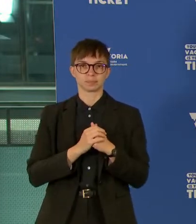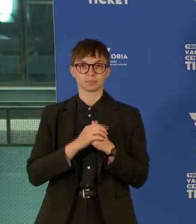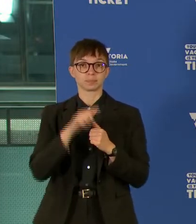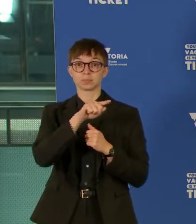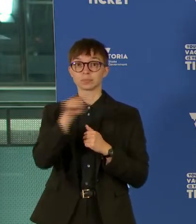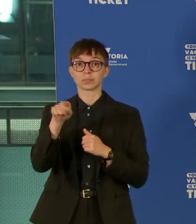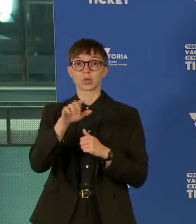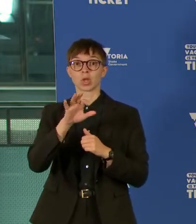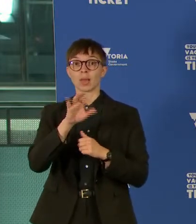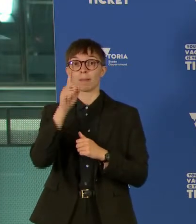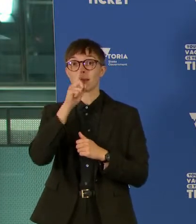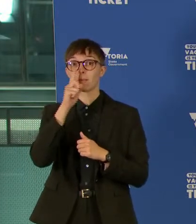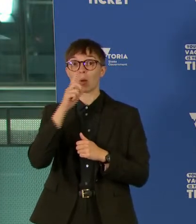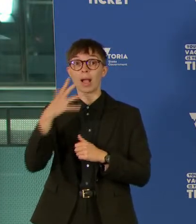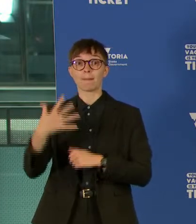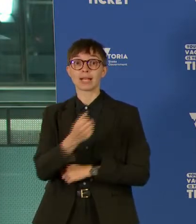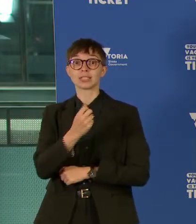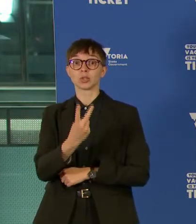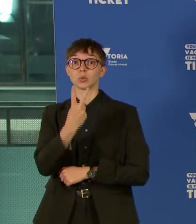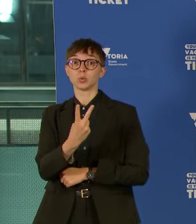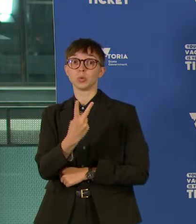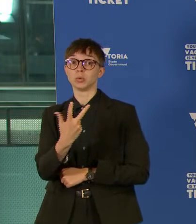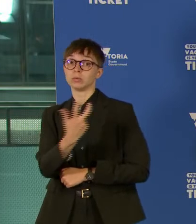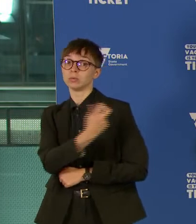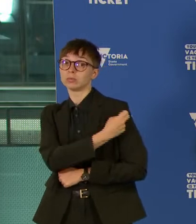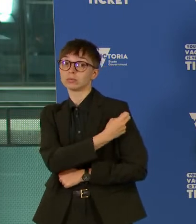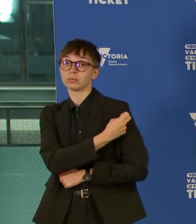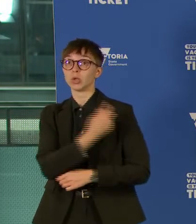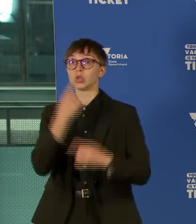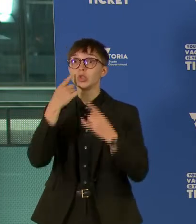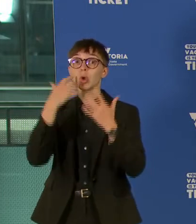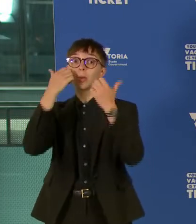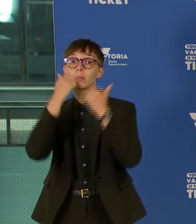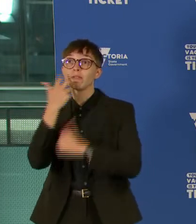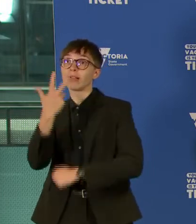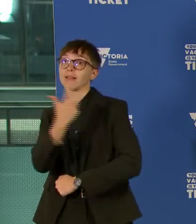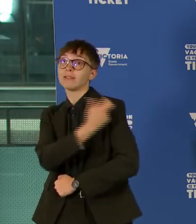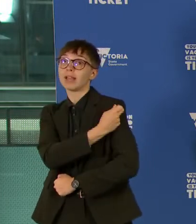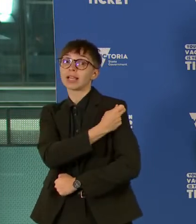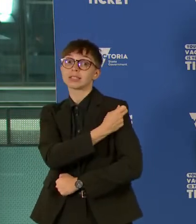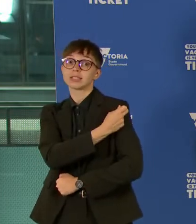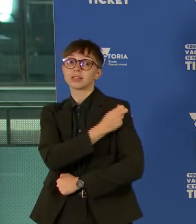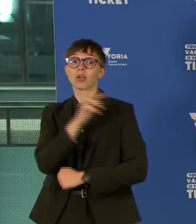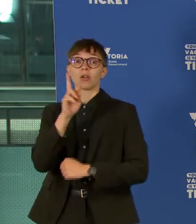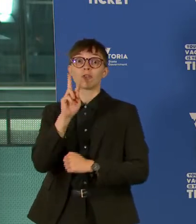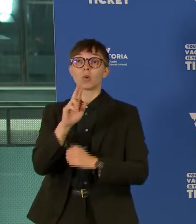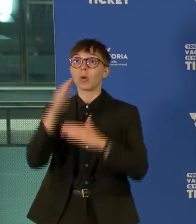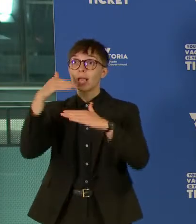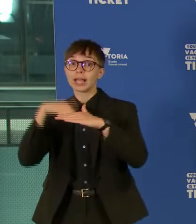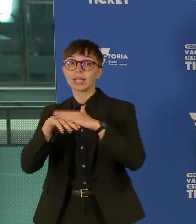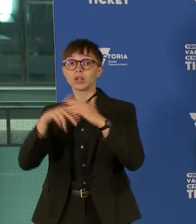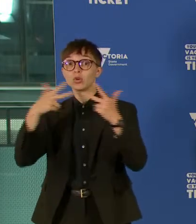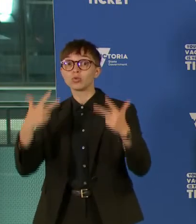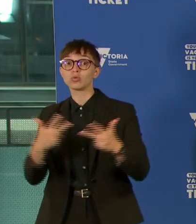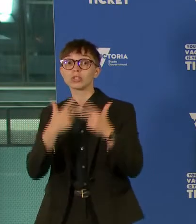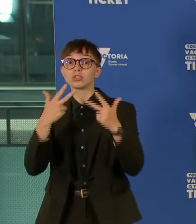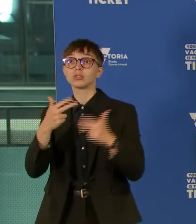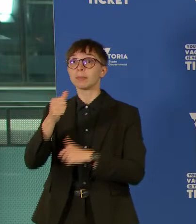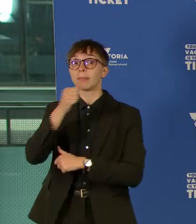be required to have 2 doses or show their vaccination status before entering